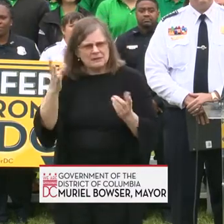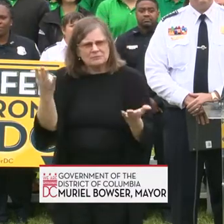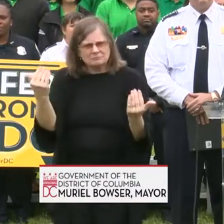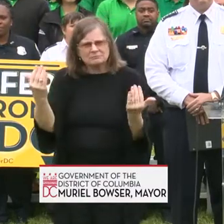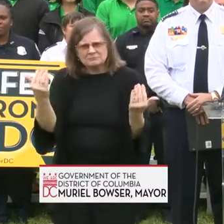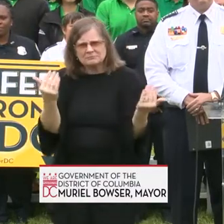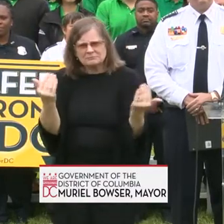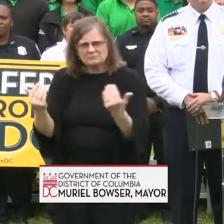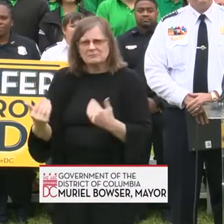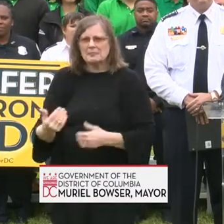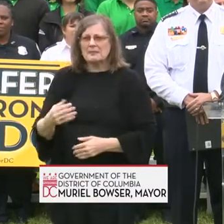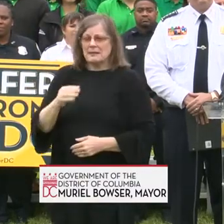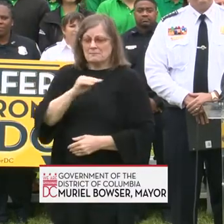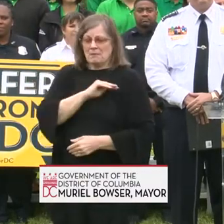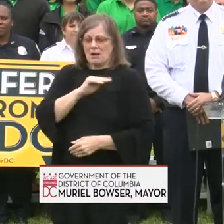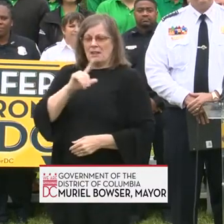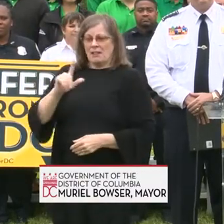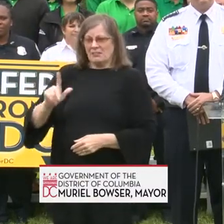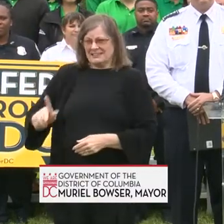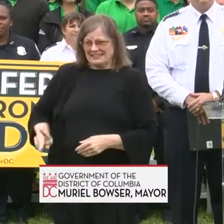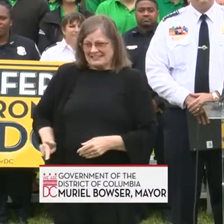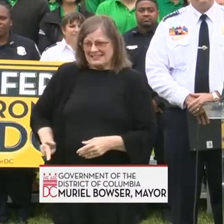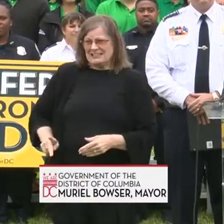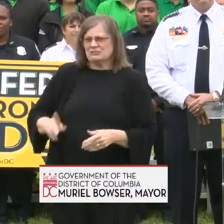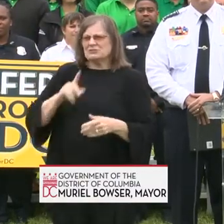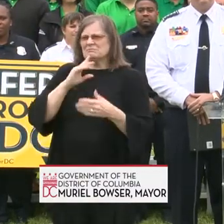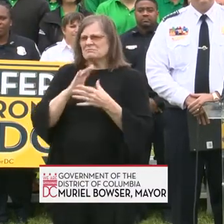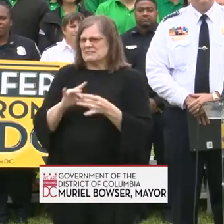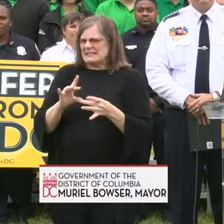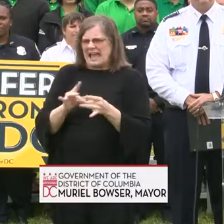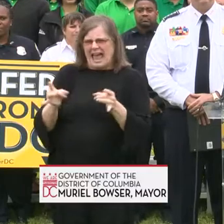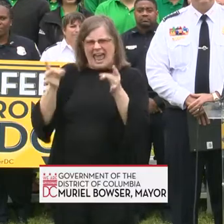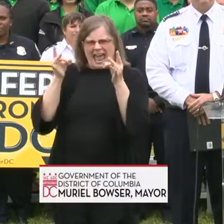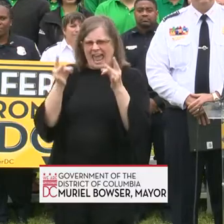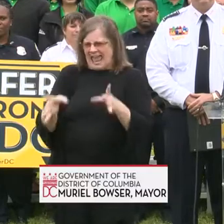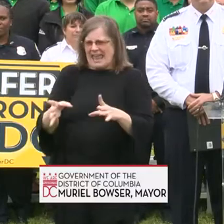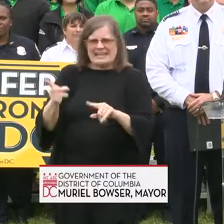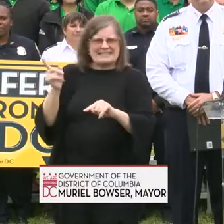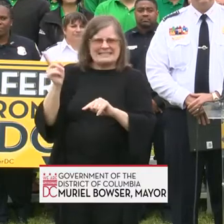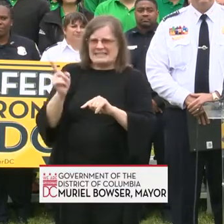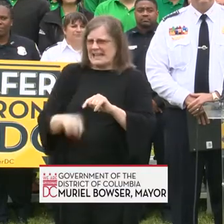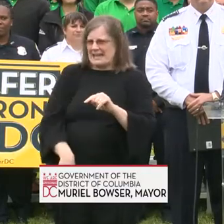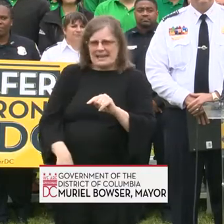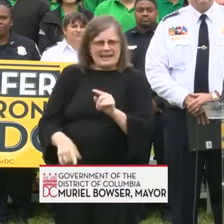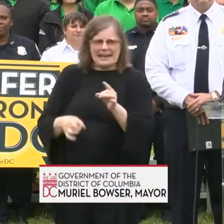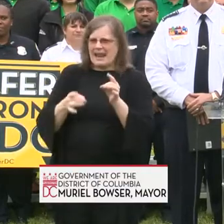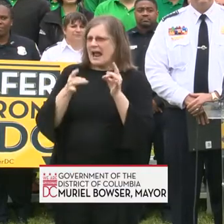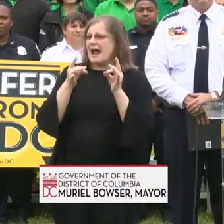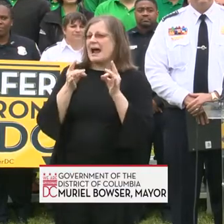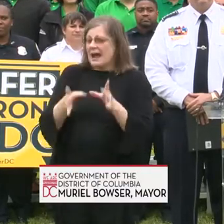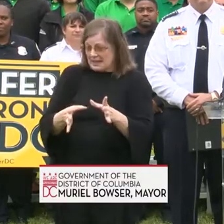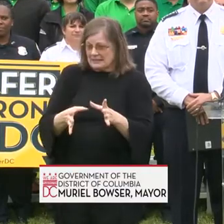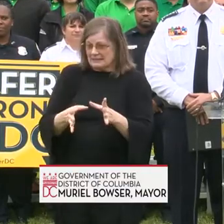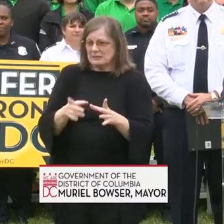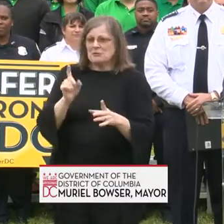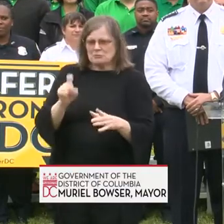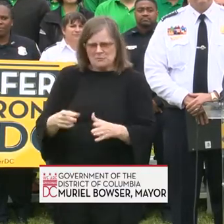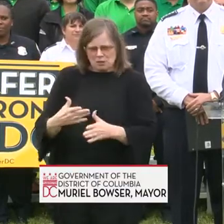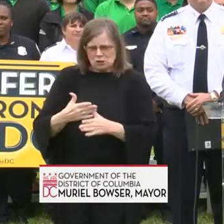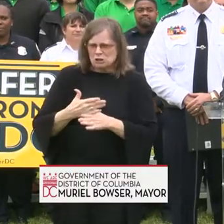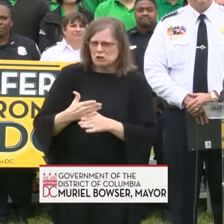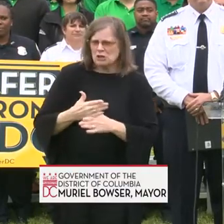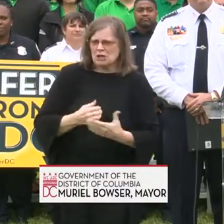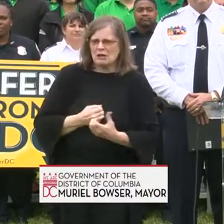King Jr., hate cannot drive out hate. Only love can do that. We must share love across our nation's capital.